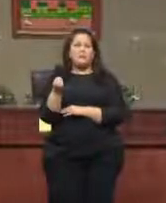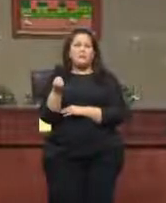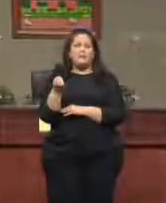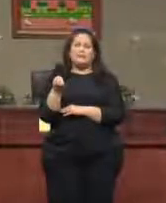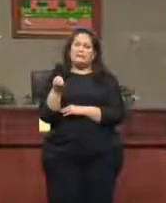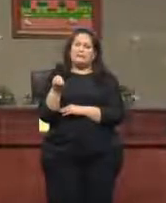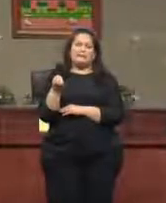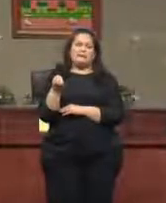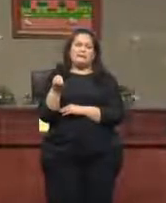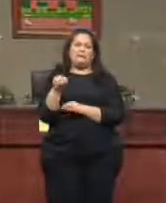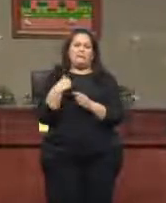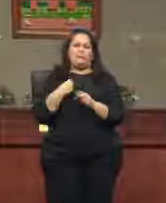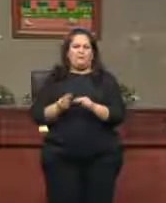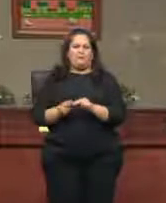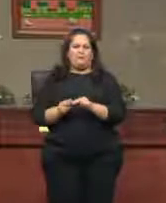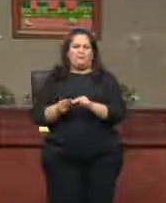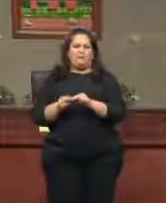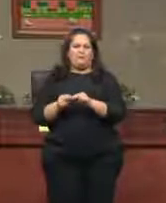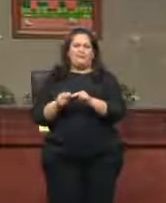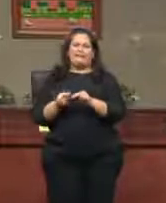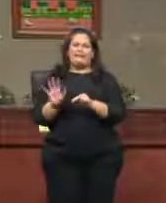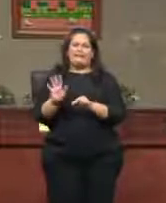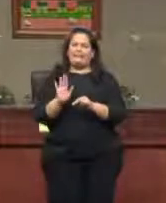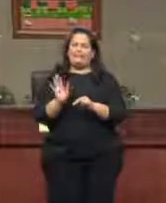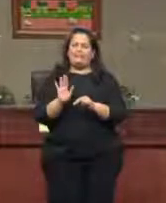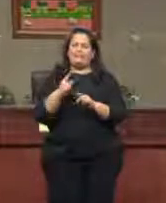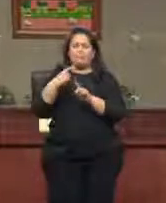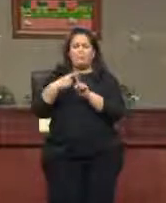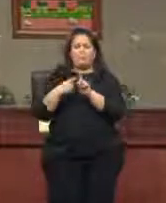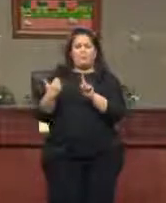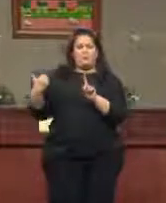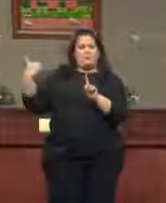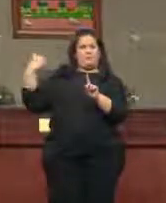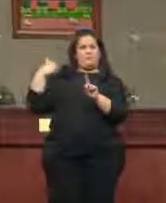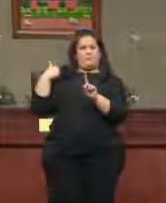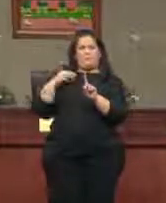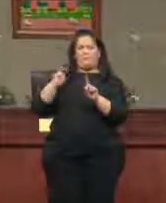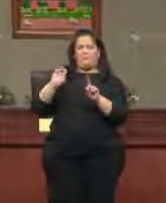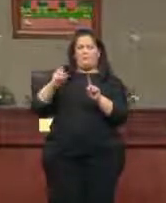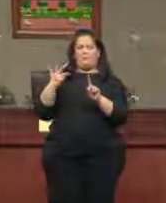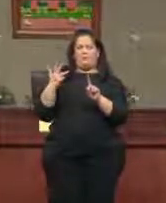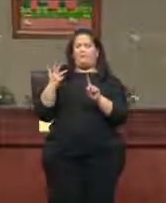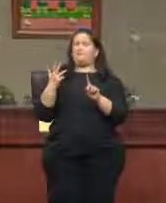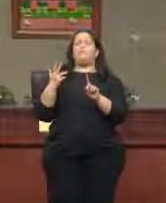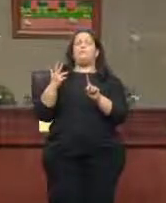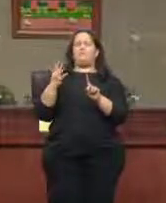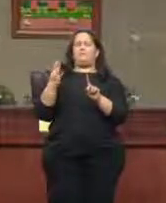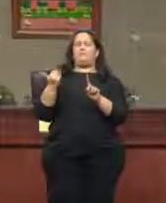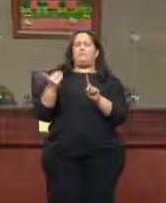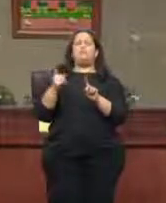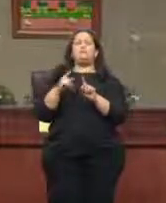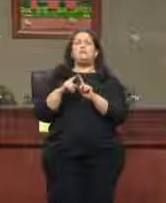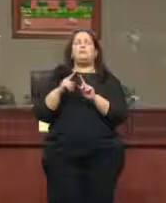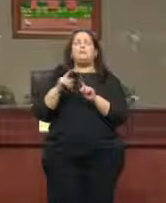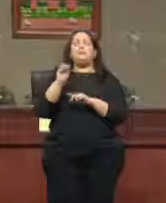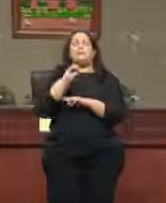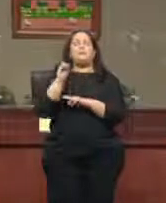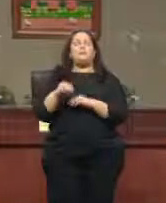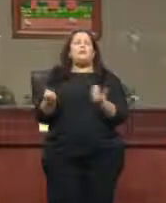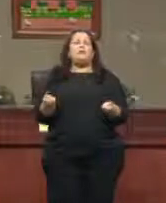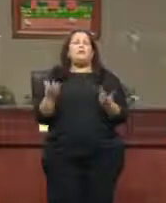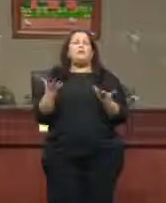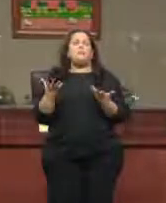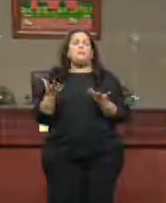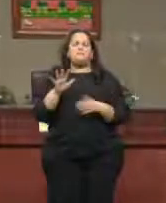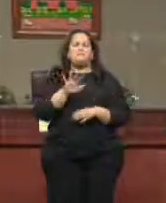going in the right direction. 1 month ago, on March the 15th, our 14-day positivity rate was hovering